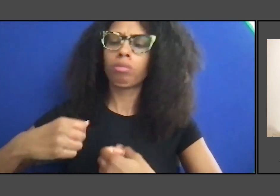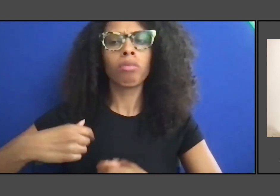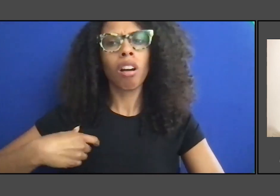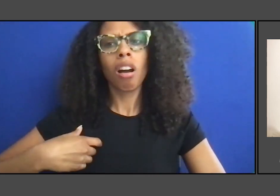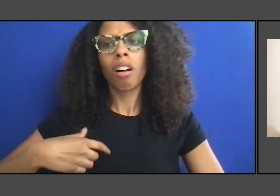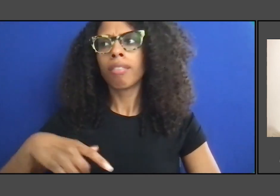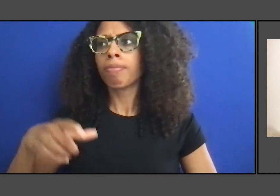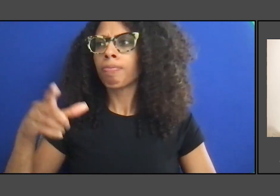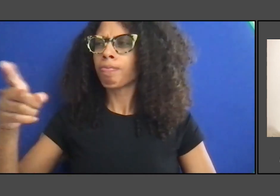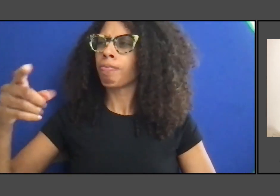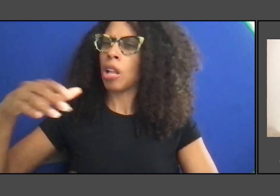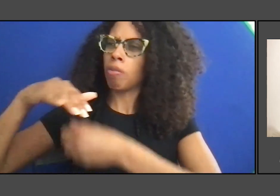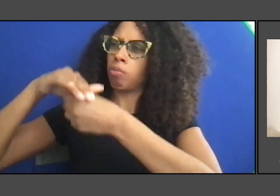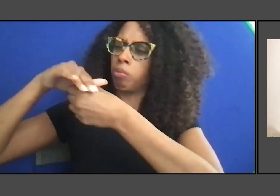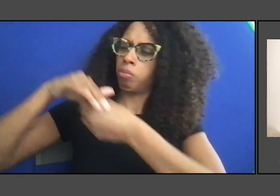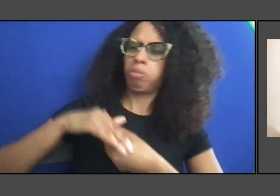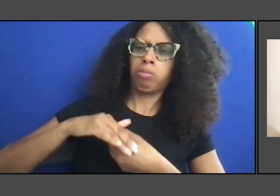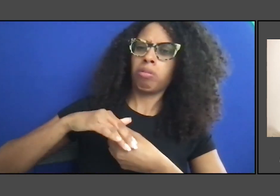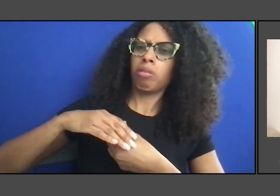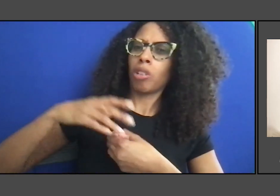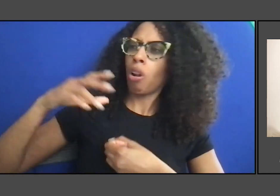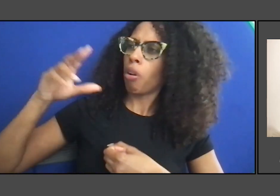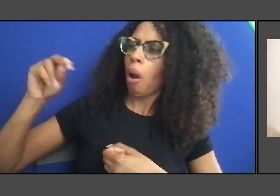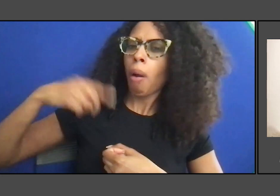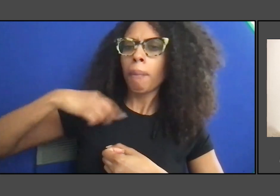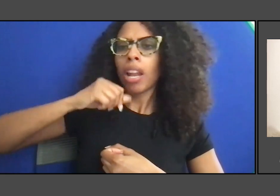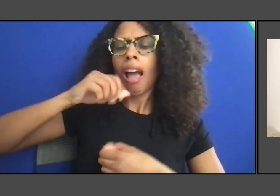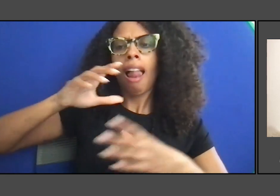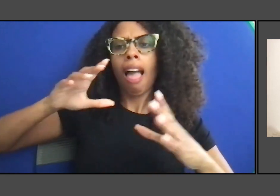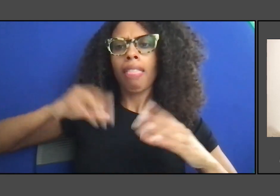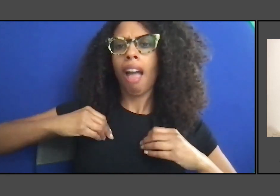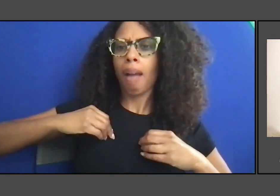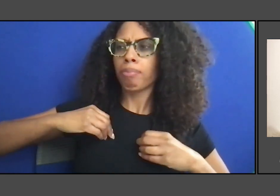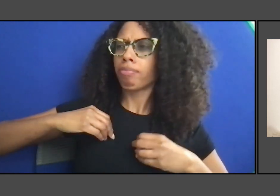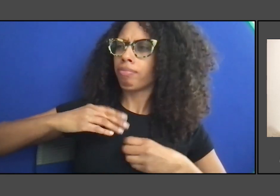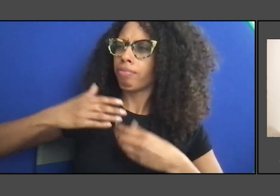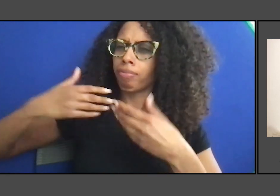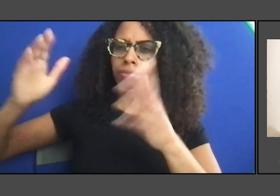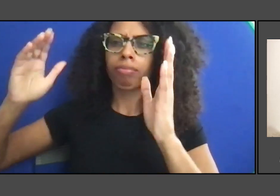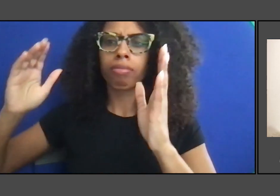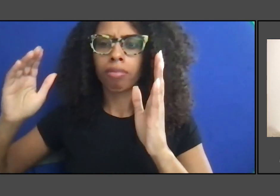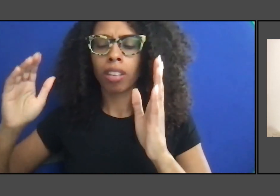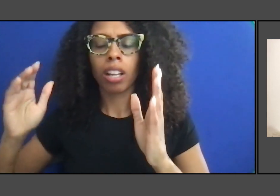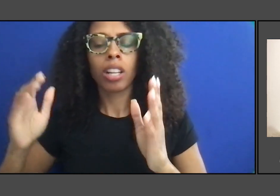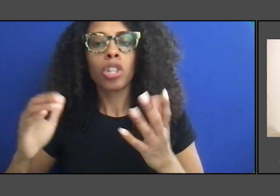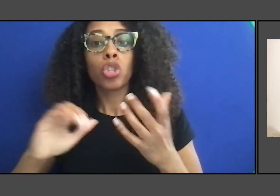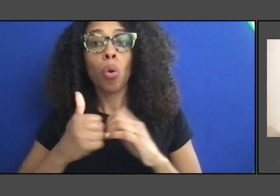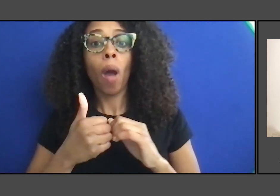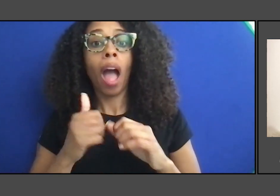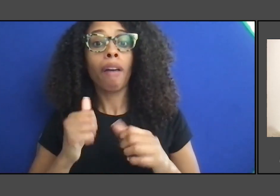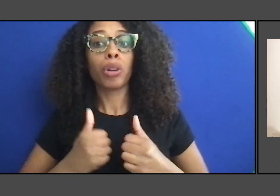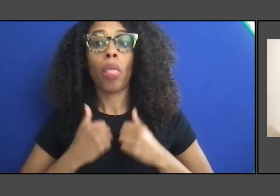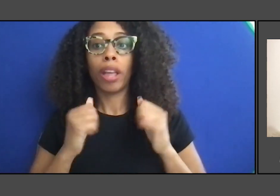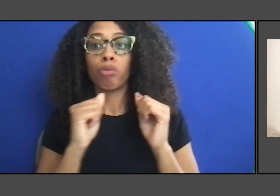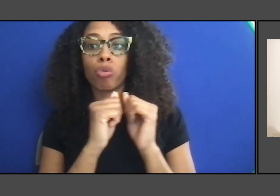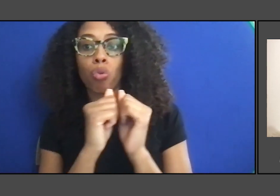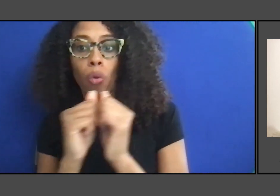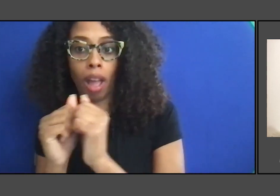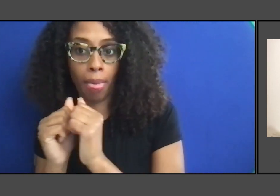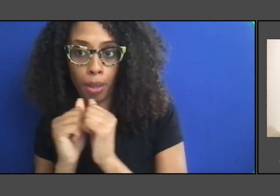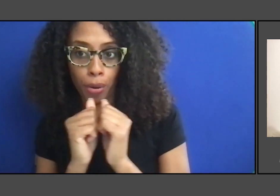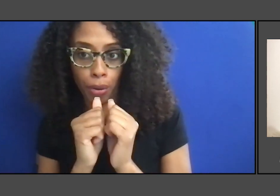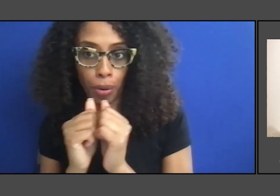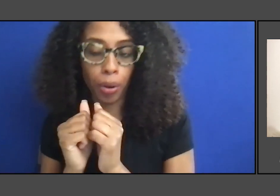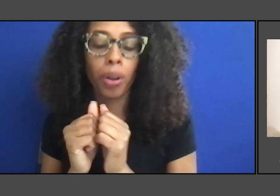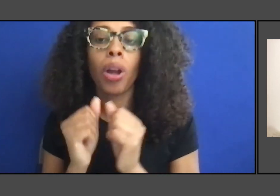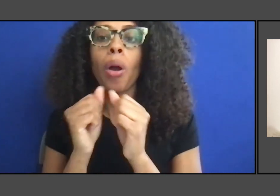repressive. And so I think that, how to live together without